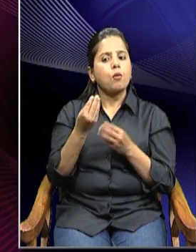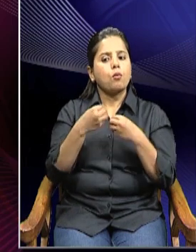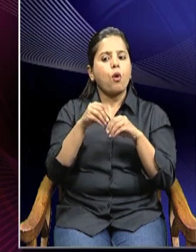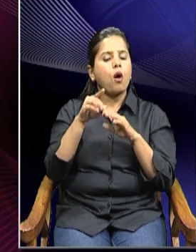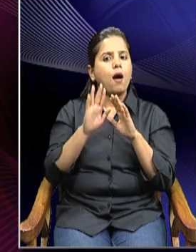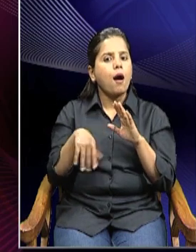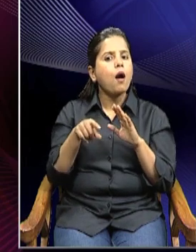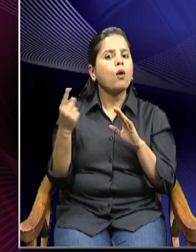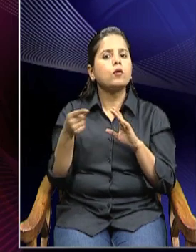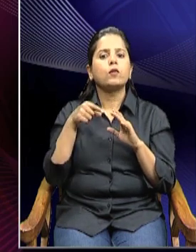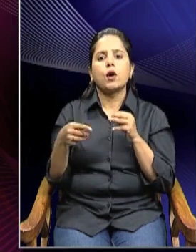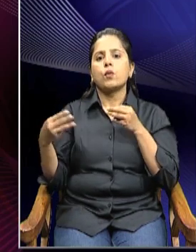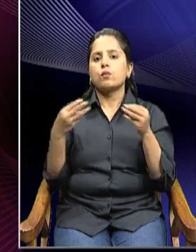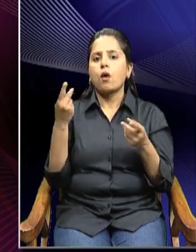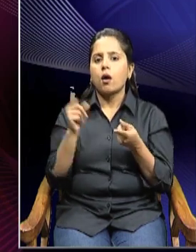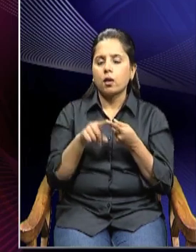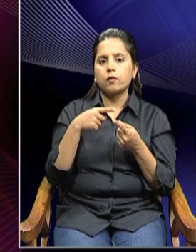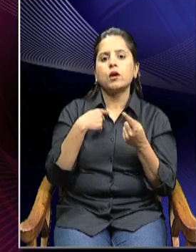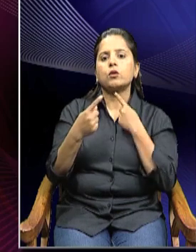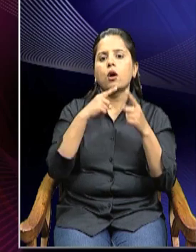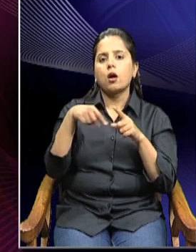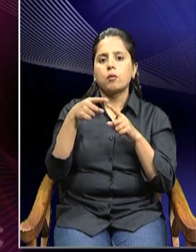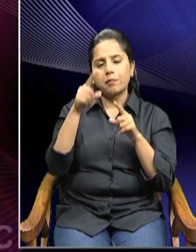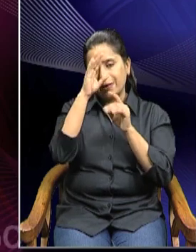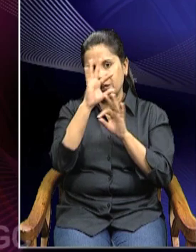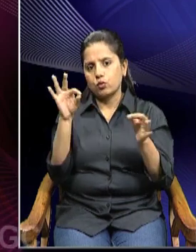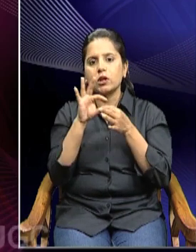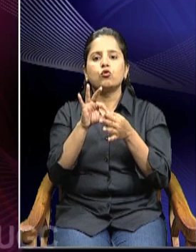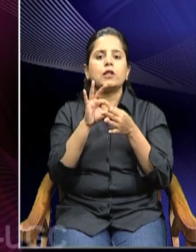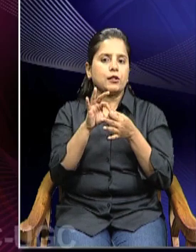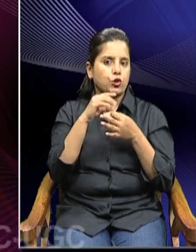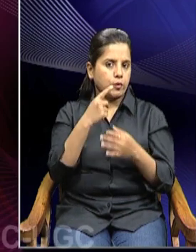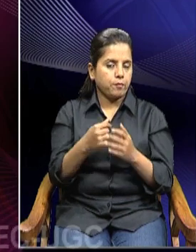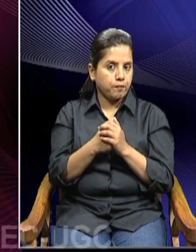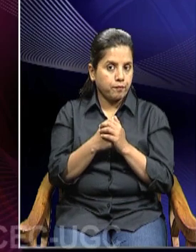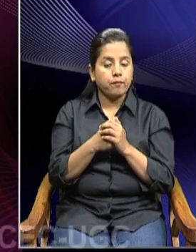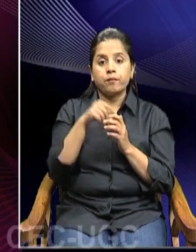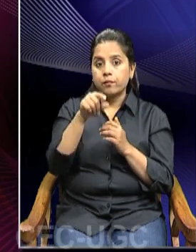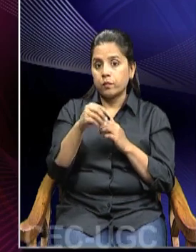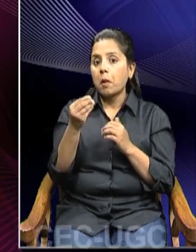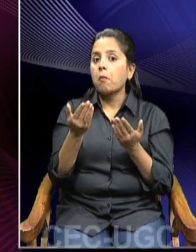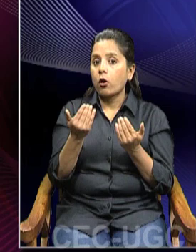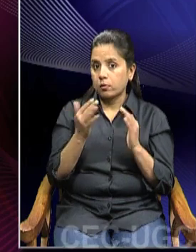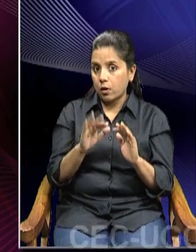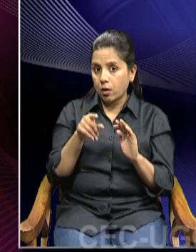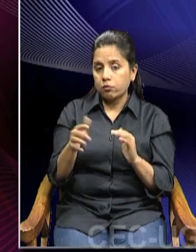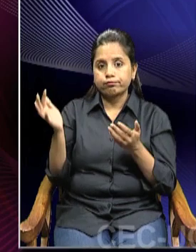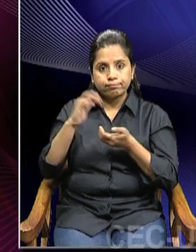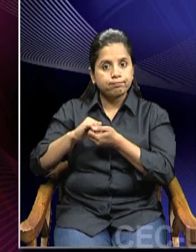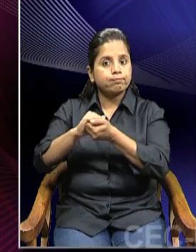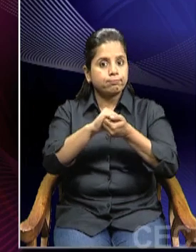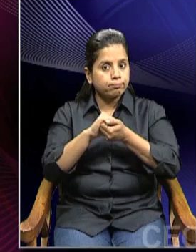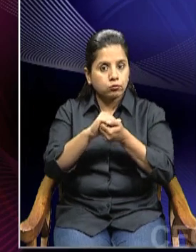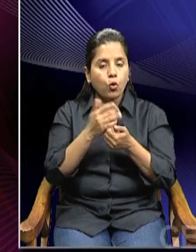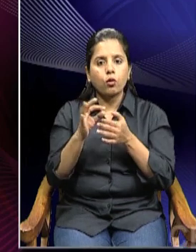mere absence of war when we talk about peaceful relations. There is possibility of collaboration